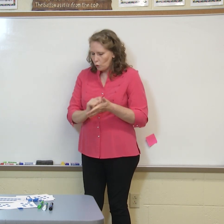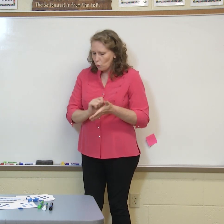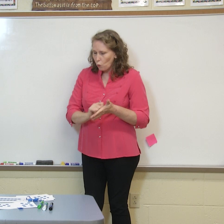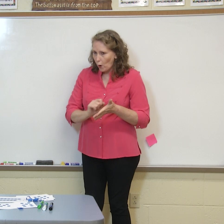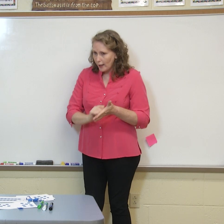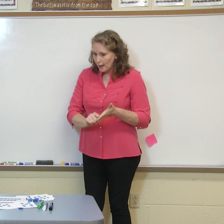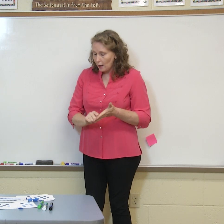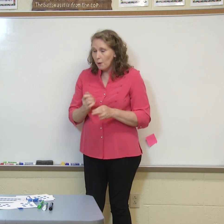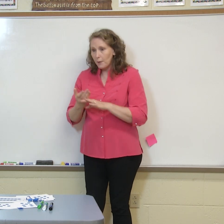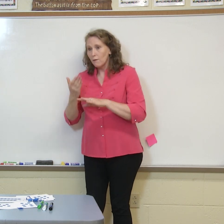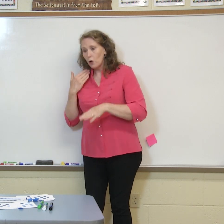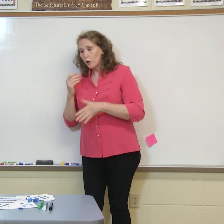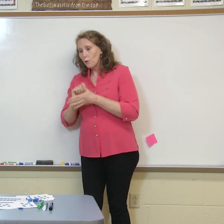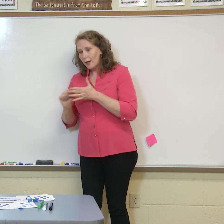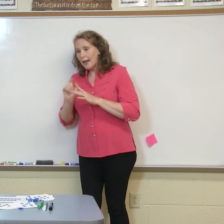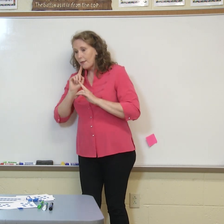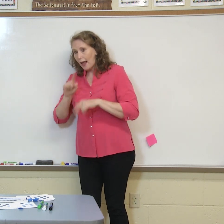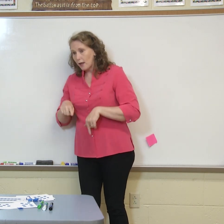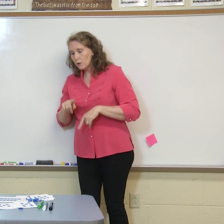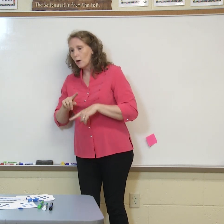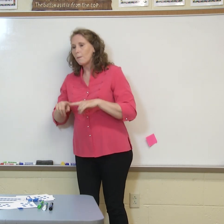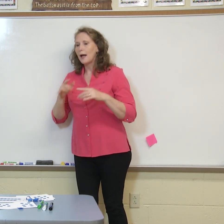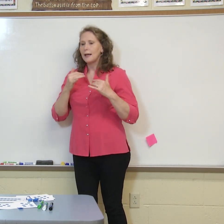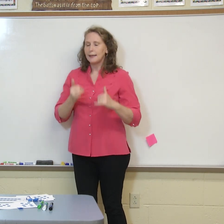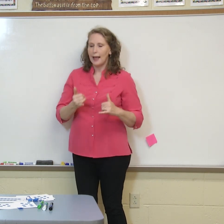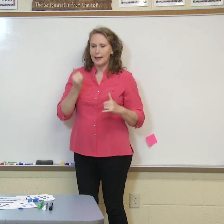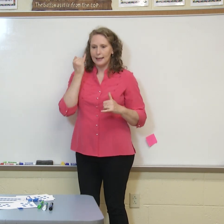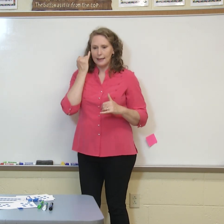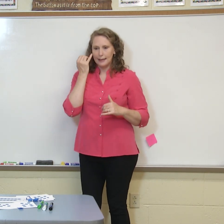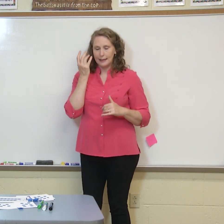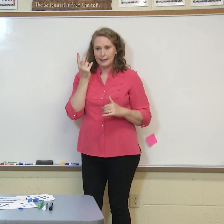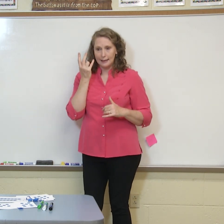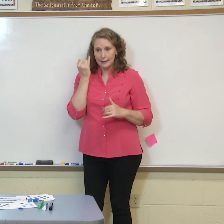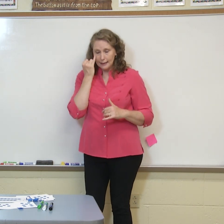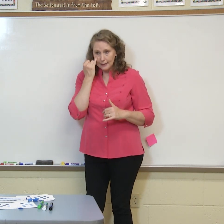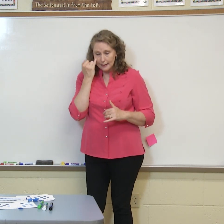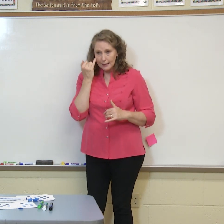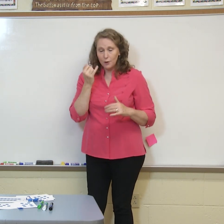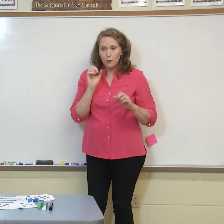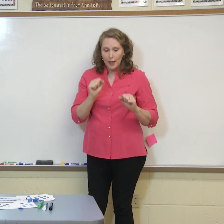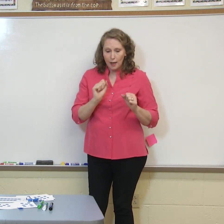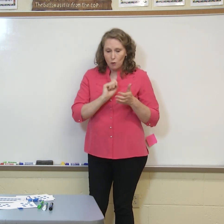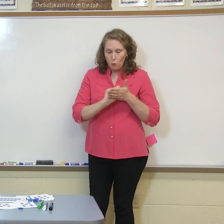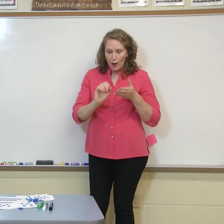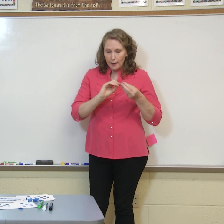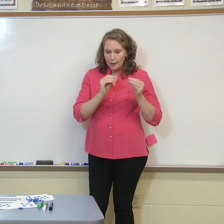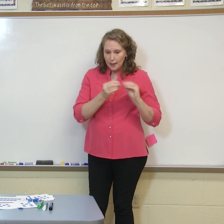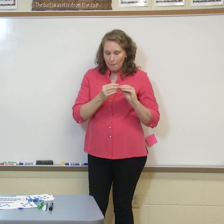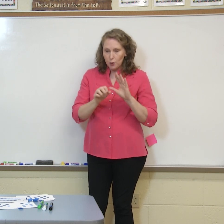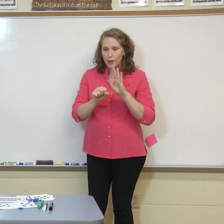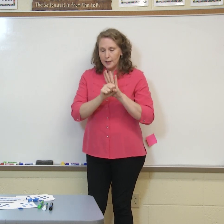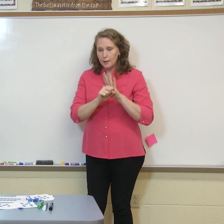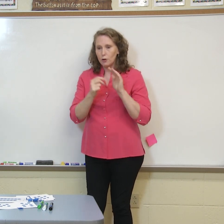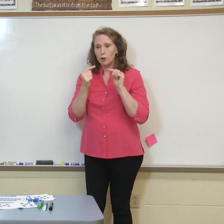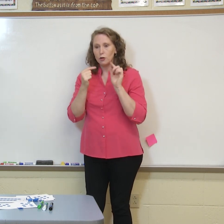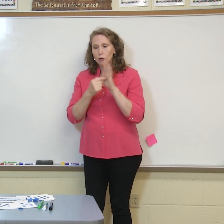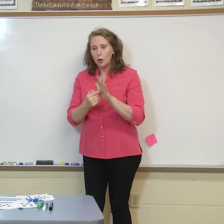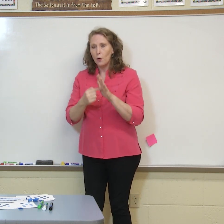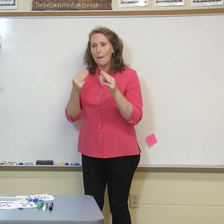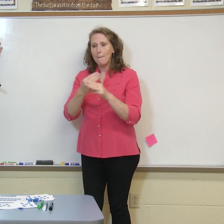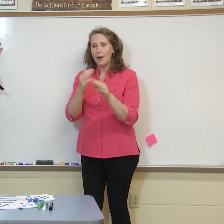dots you saw for a while. This time, see if you can write down using numbers and symbols to show your